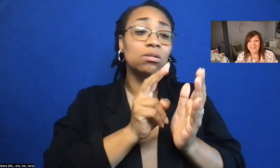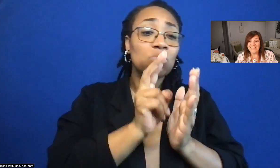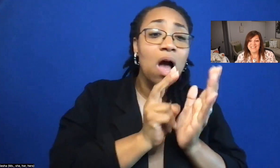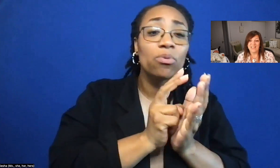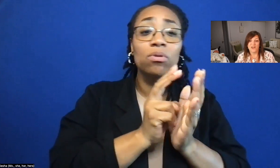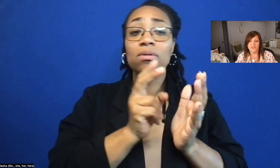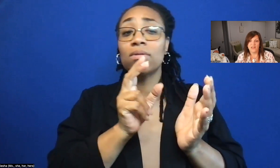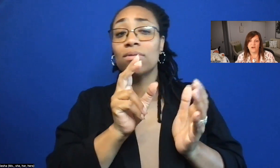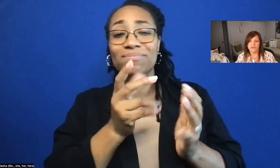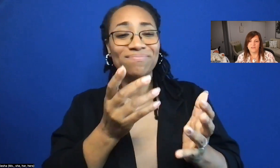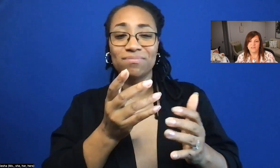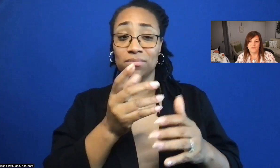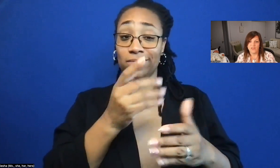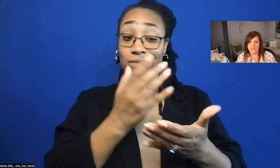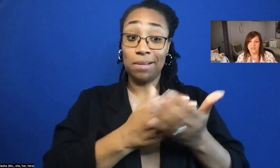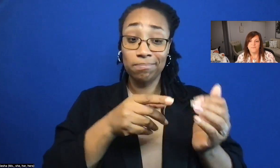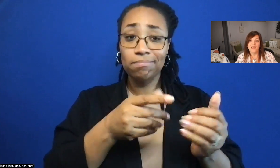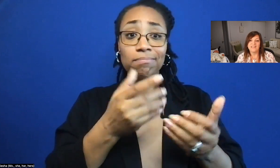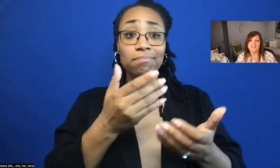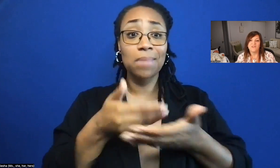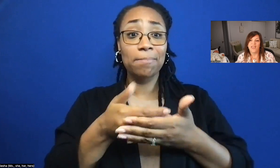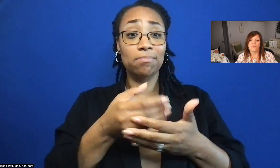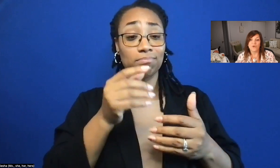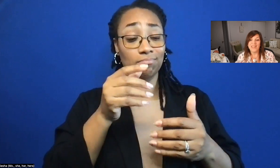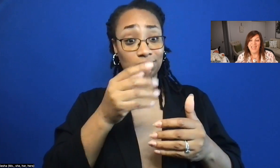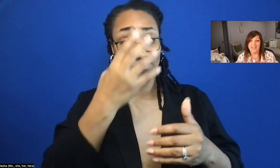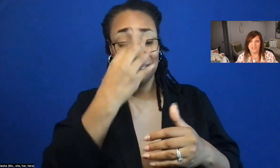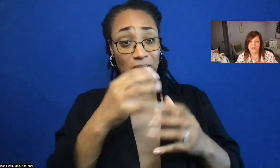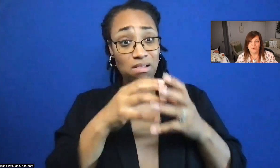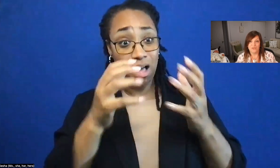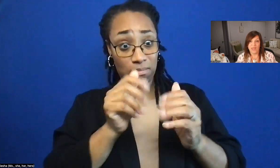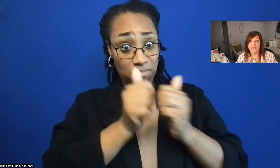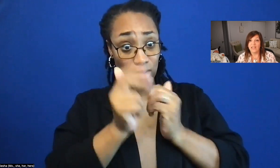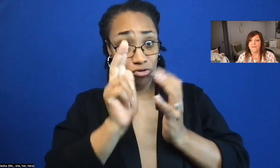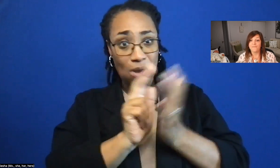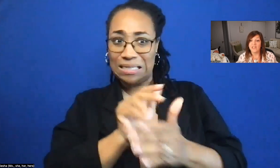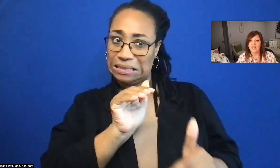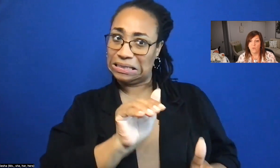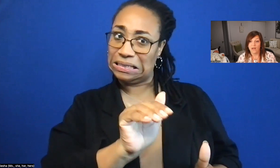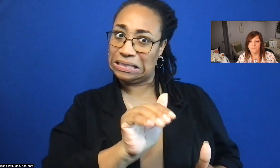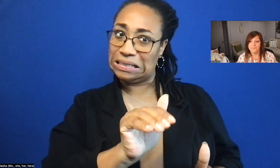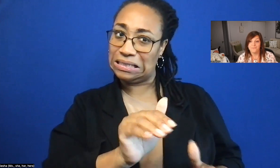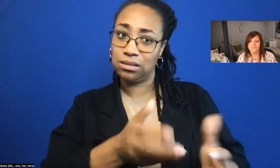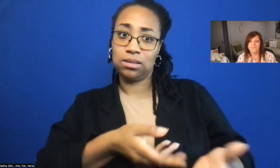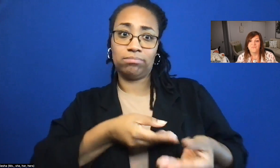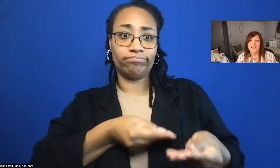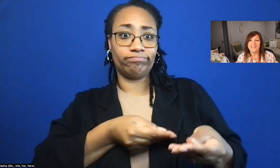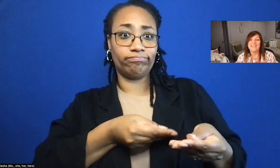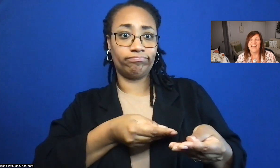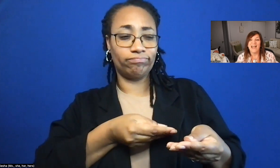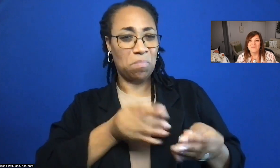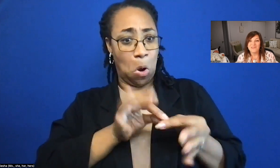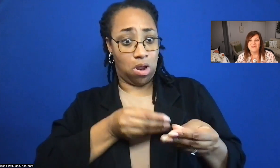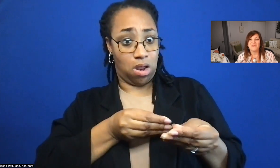at least every 3 hours to feed until they have regained their birth weight and are feeding well. It